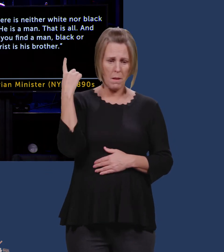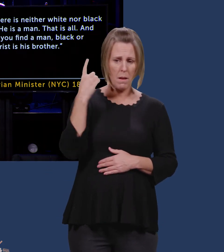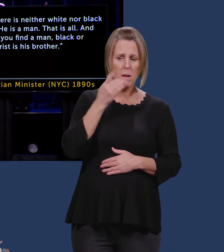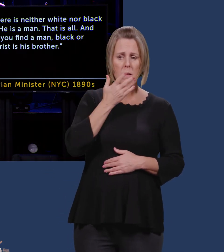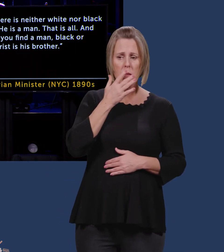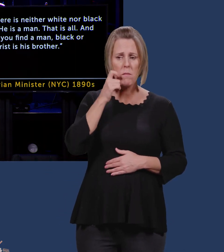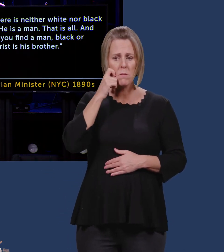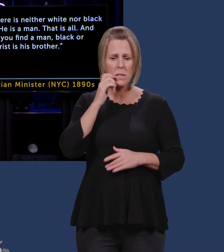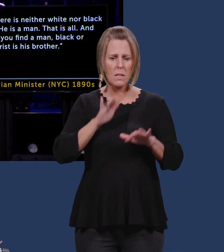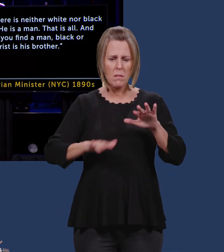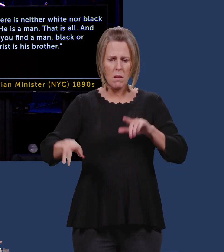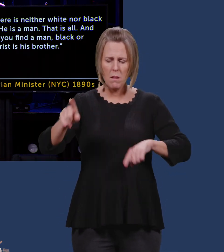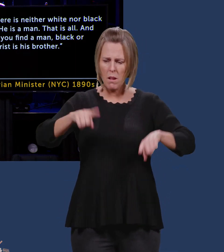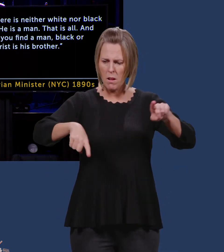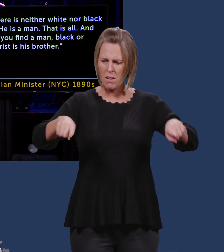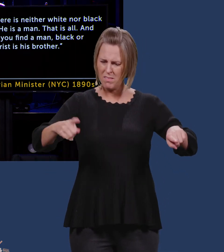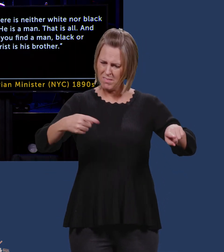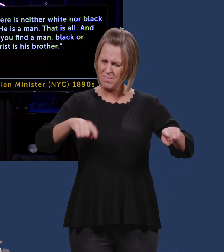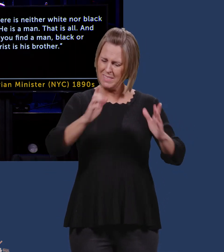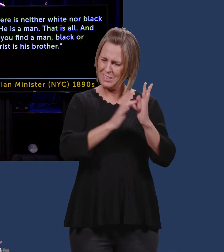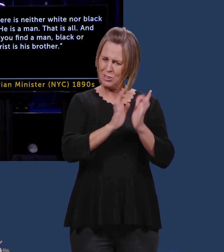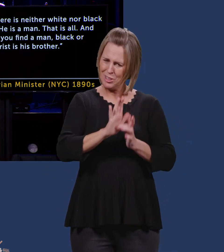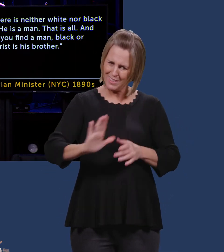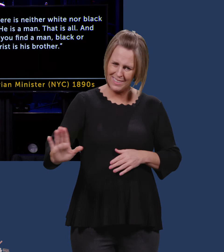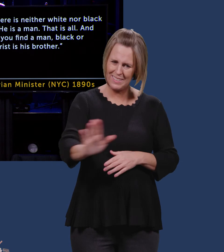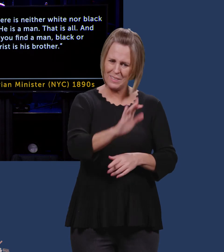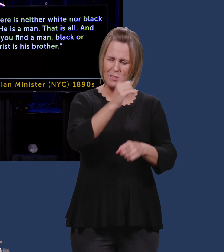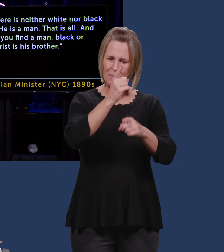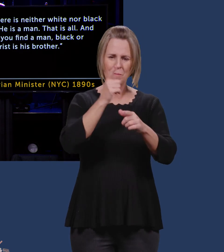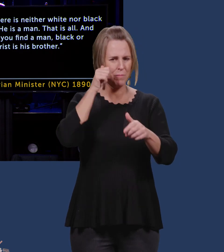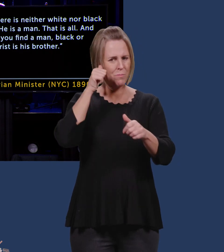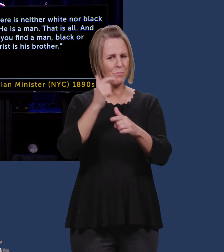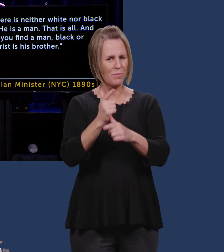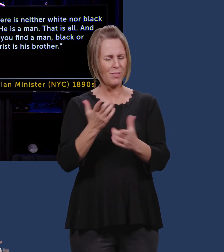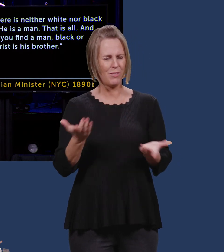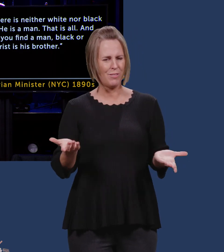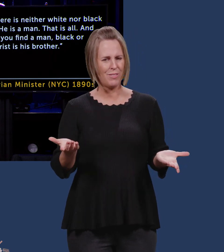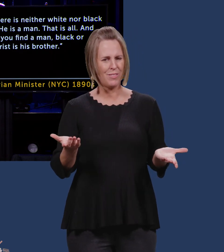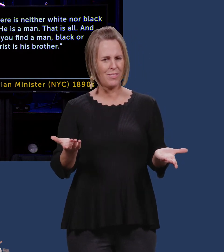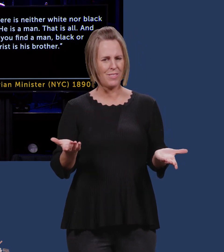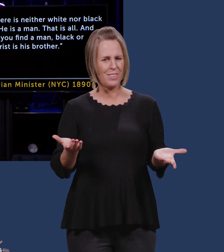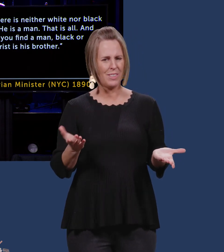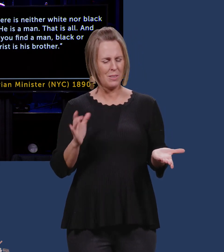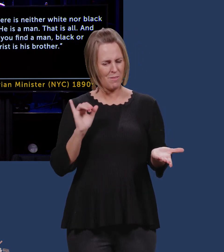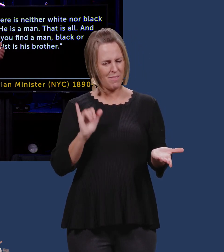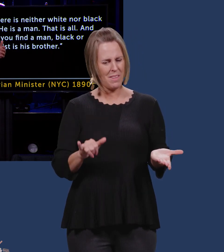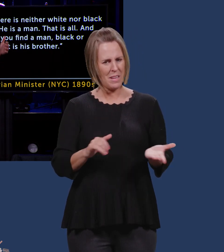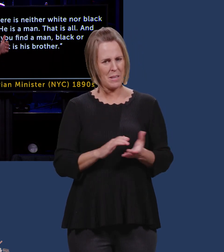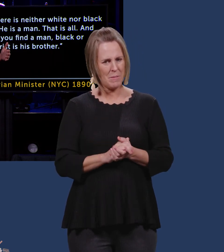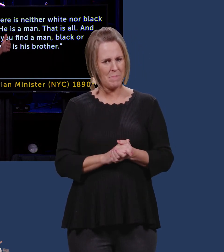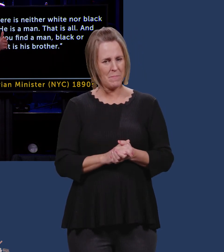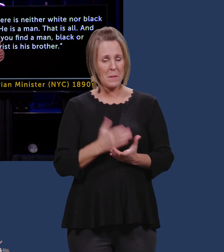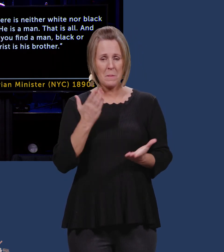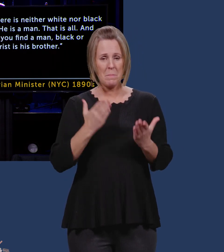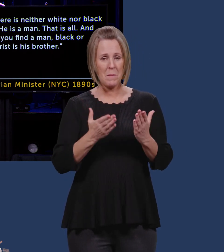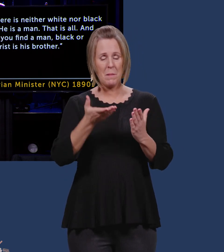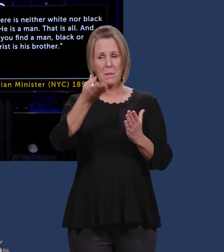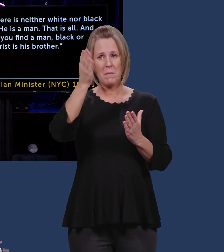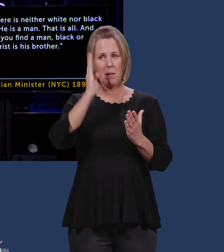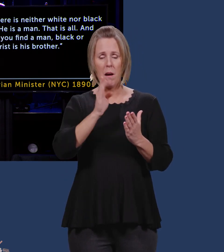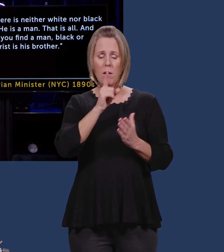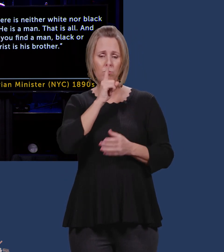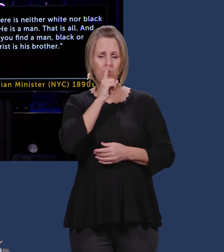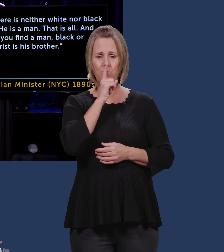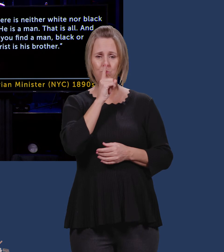an accident that Jesus is not physically described. Maybe it's not an oversight. Maybe that's part of God's